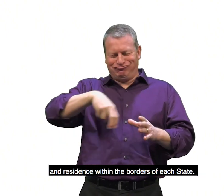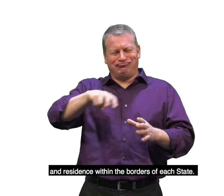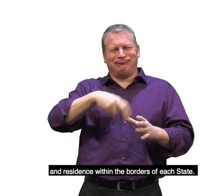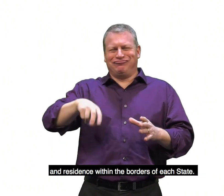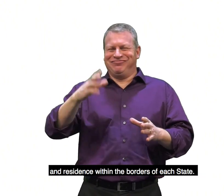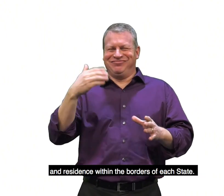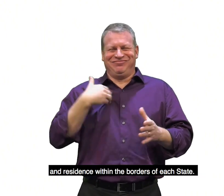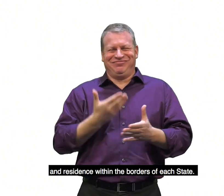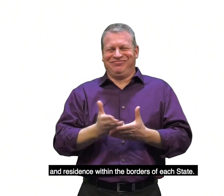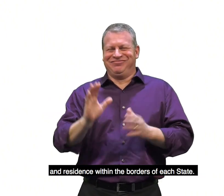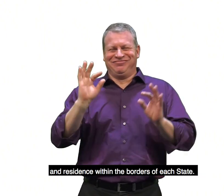each state.